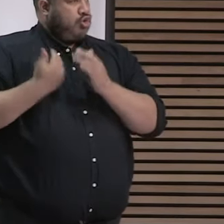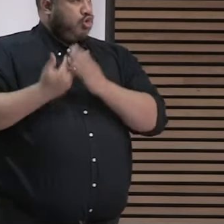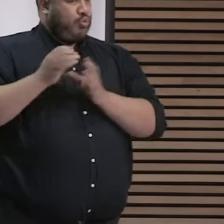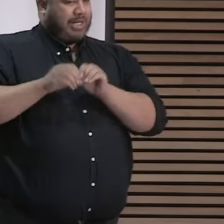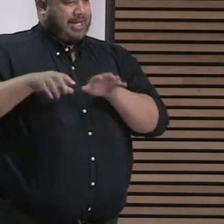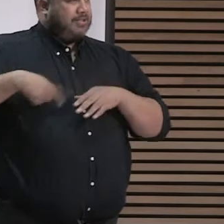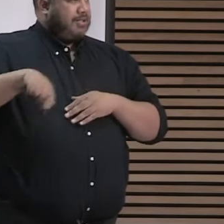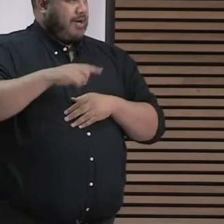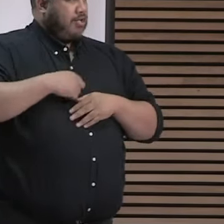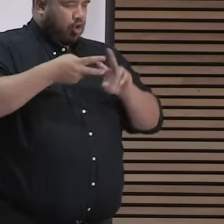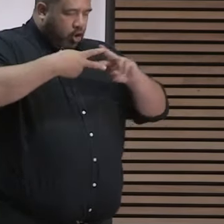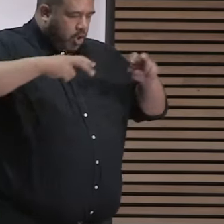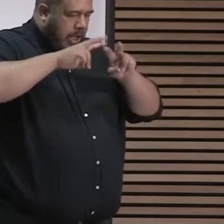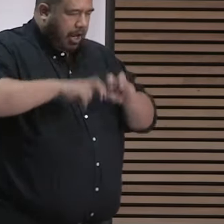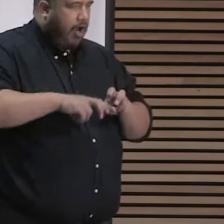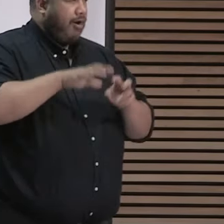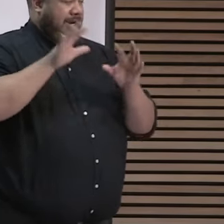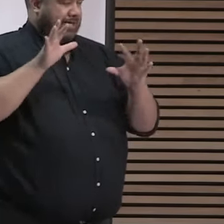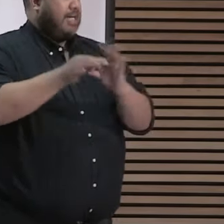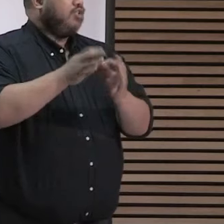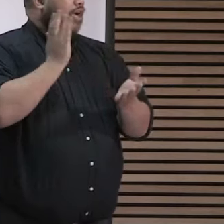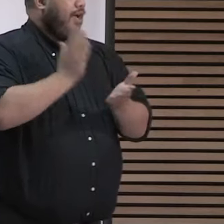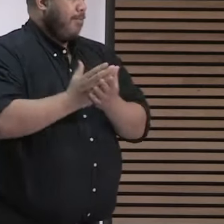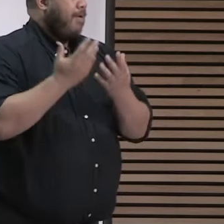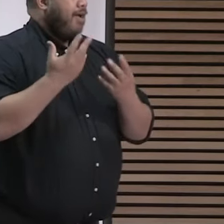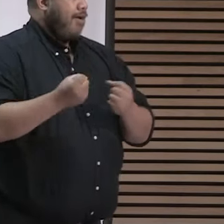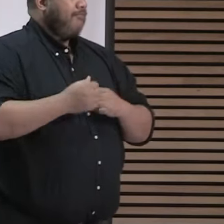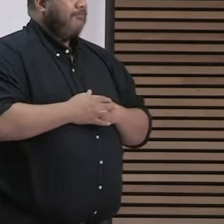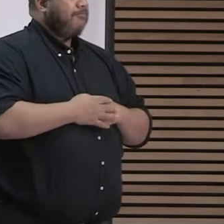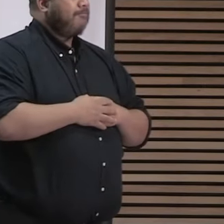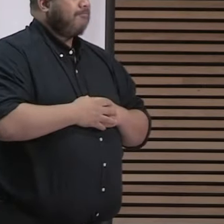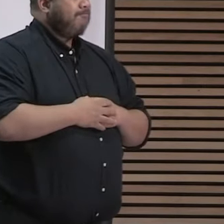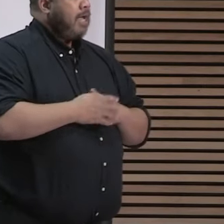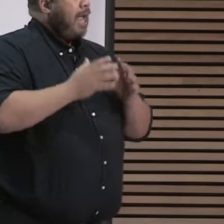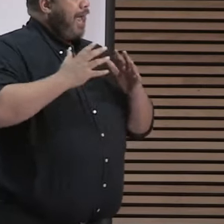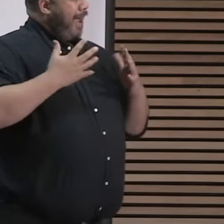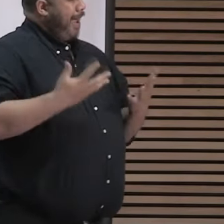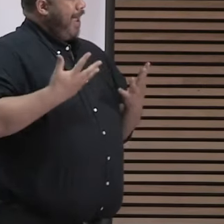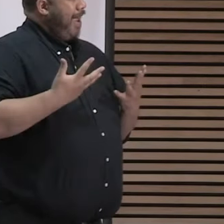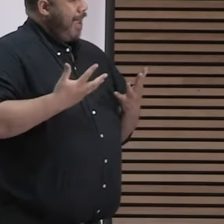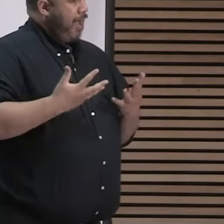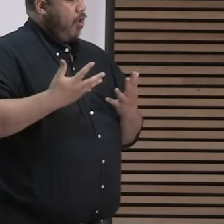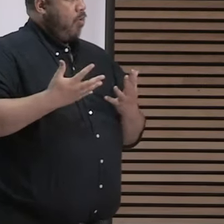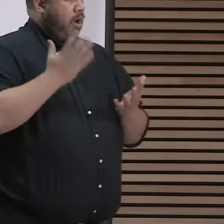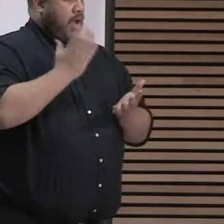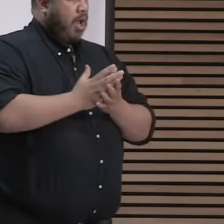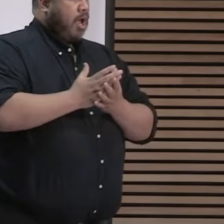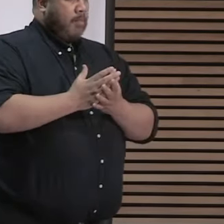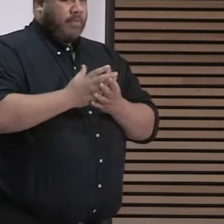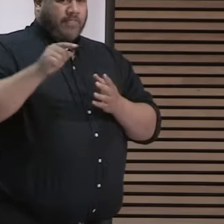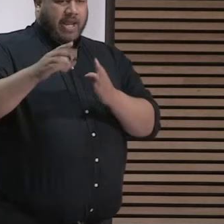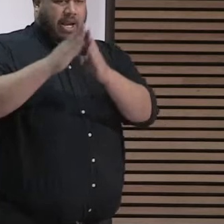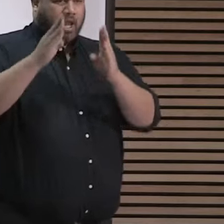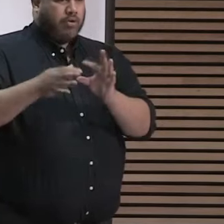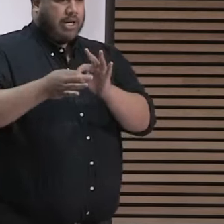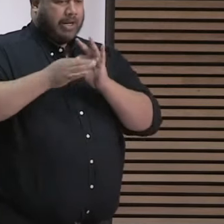That is through the genomic sequencing. It still remains for us to identify exactly how the household is epidemiologically linked, but we now